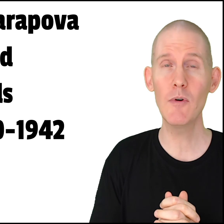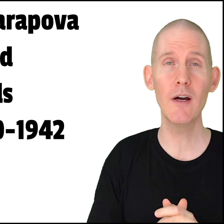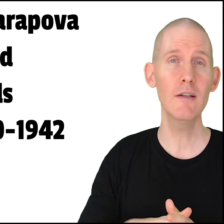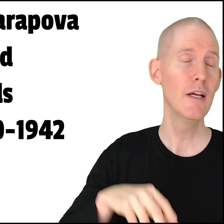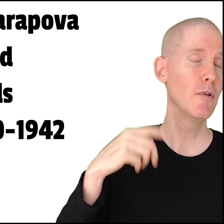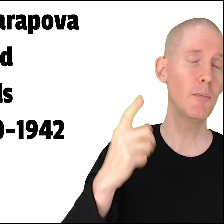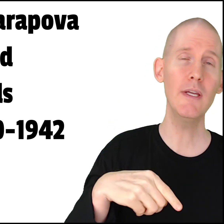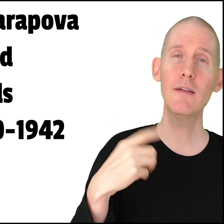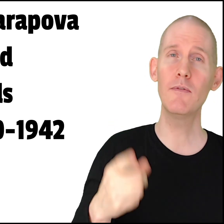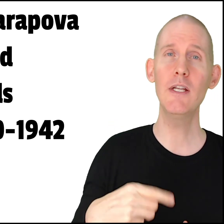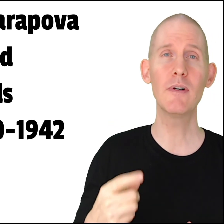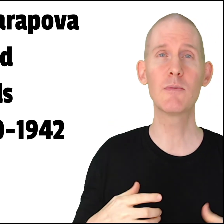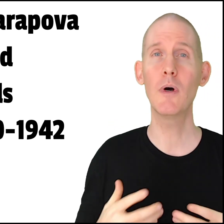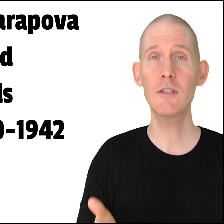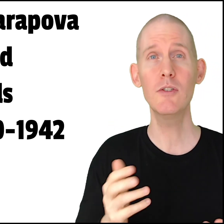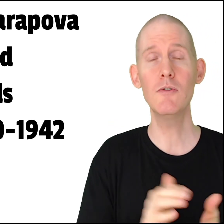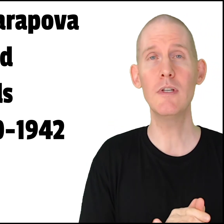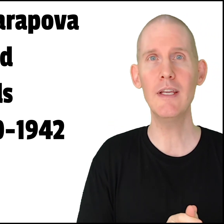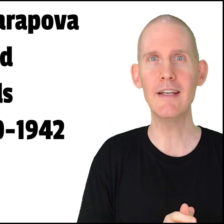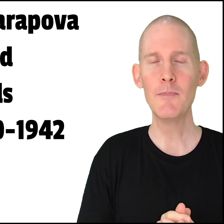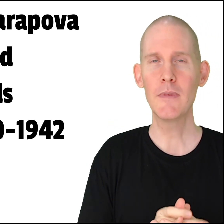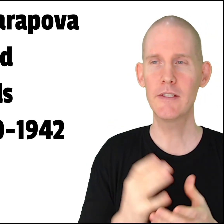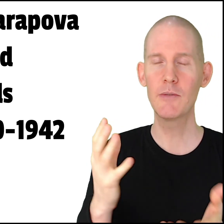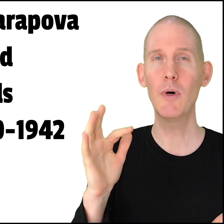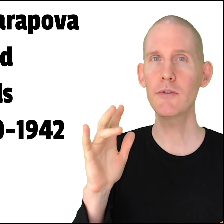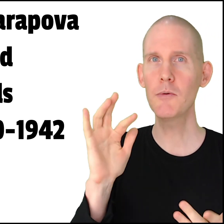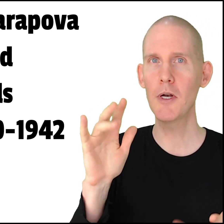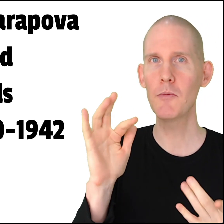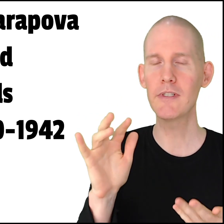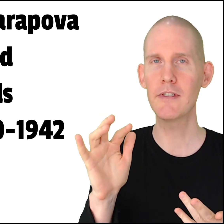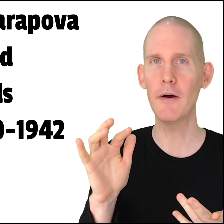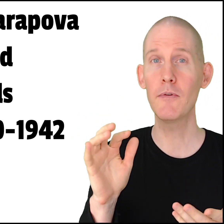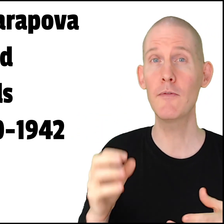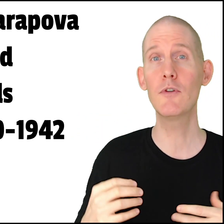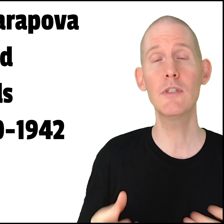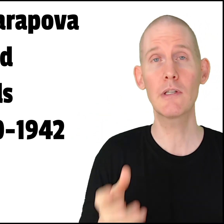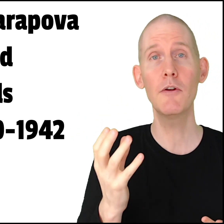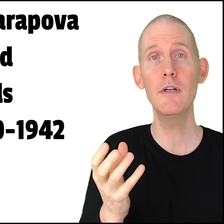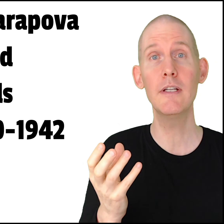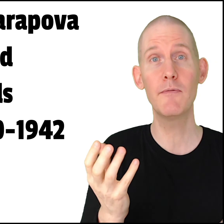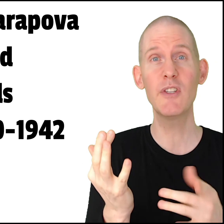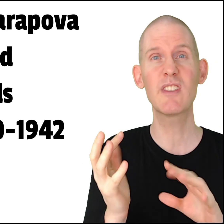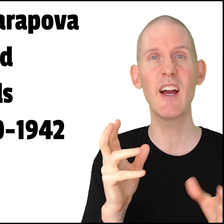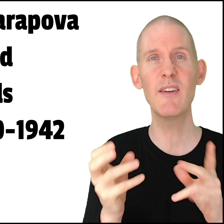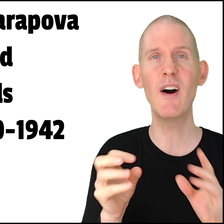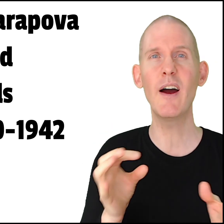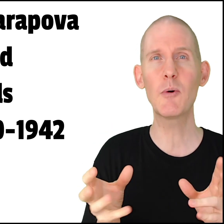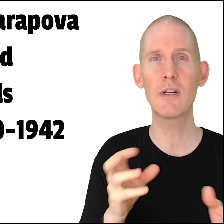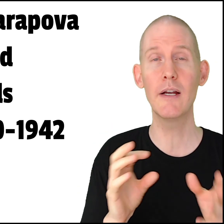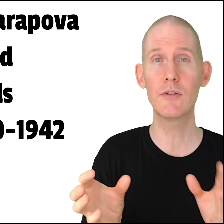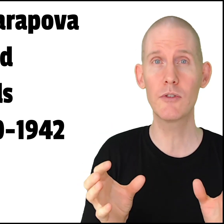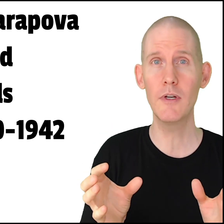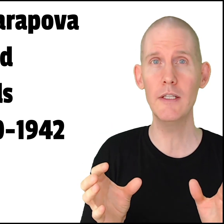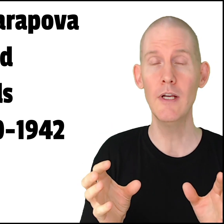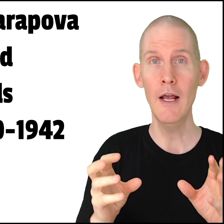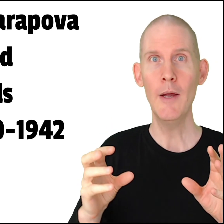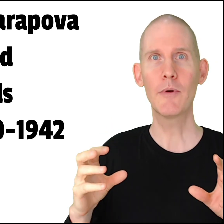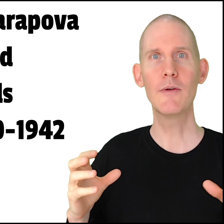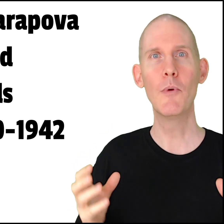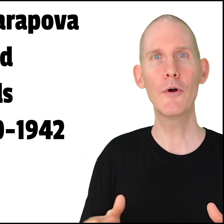around, repeat the video as much as you need. This is muscle memory stuff, and if you're just learning, it feels kind of awkward, kind of strange, but the more you